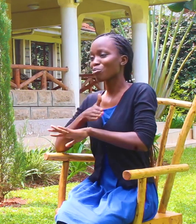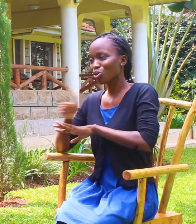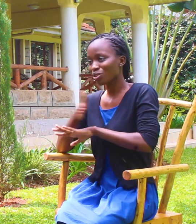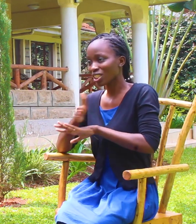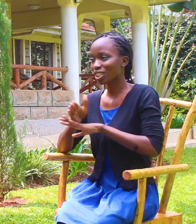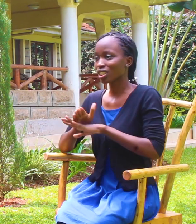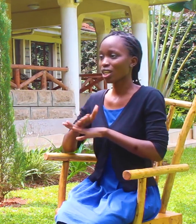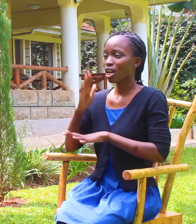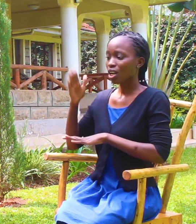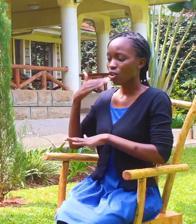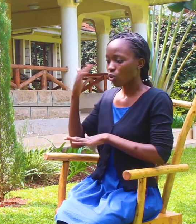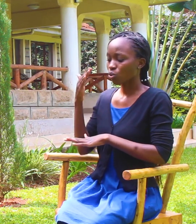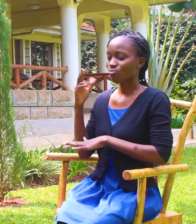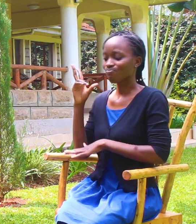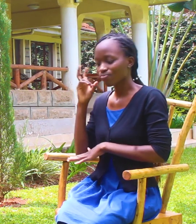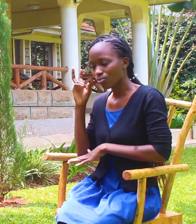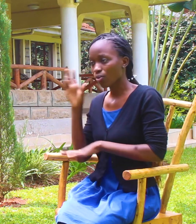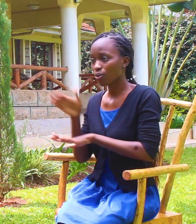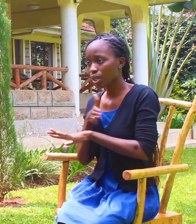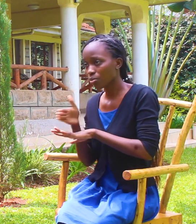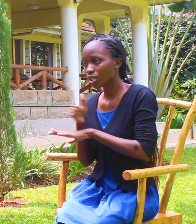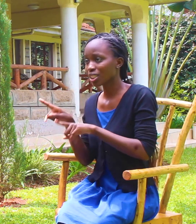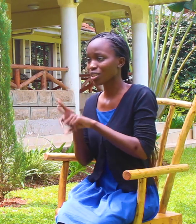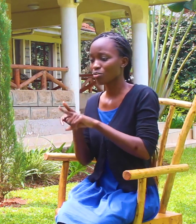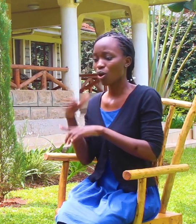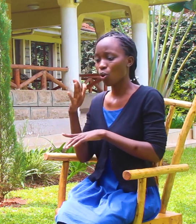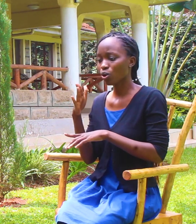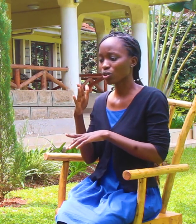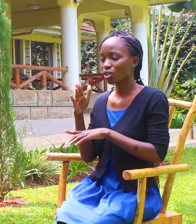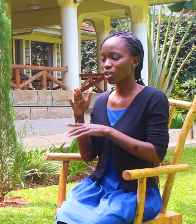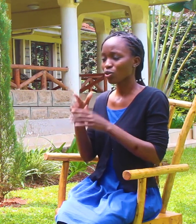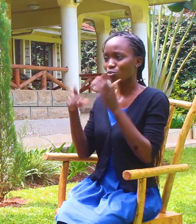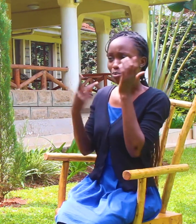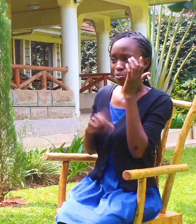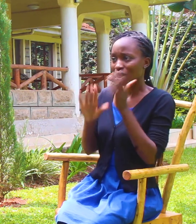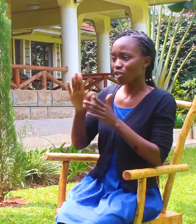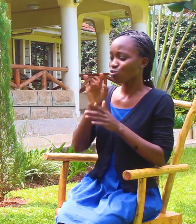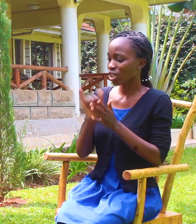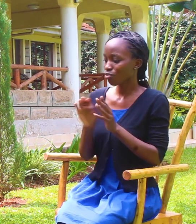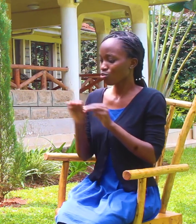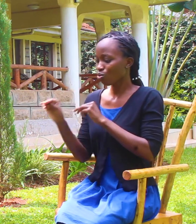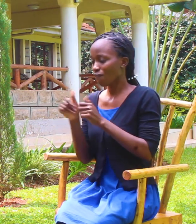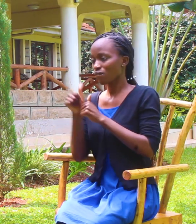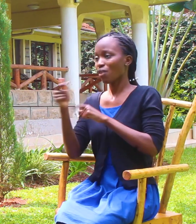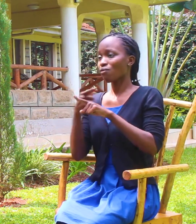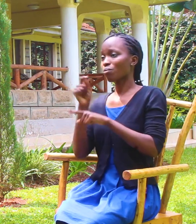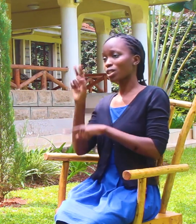dance in that music. And I used to pinch her so that she moves from the TV. But slowly,